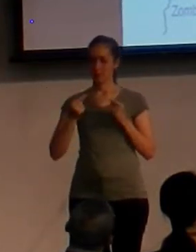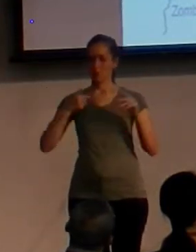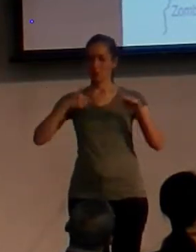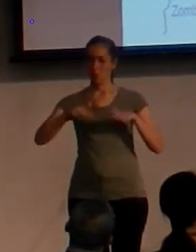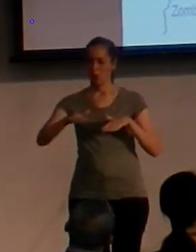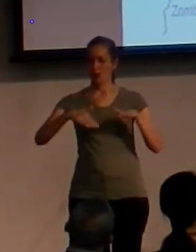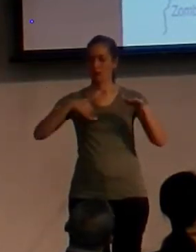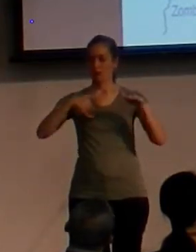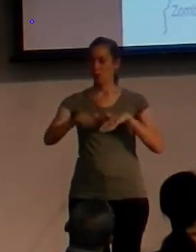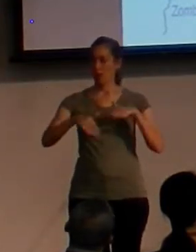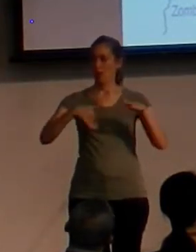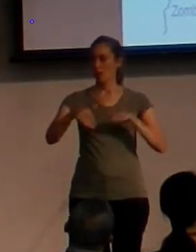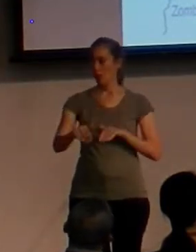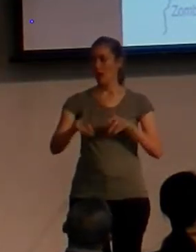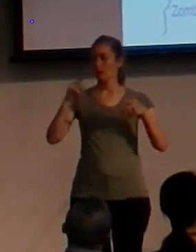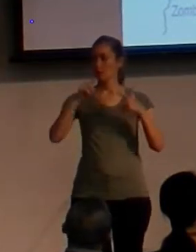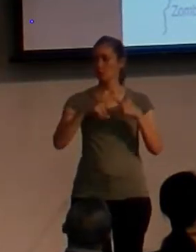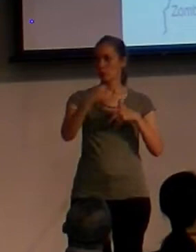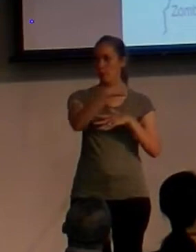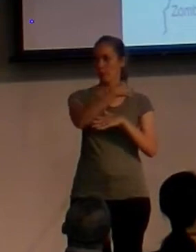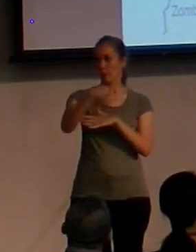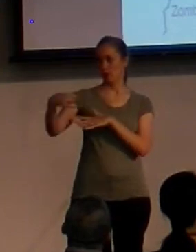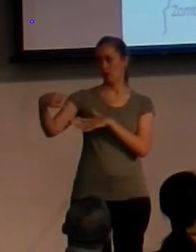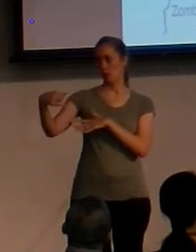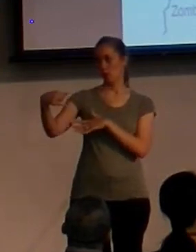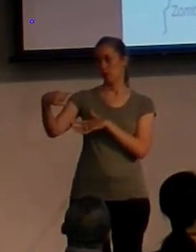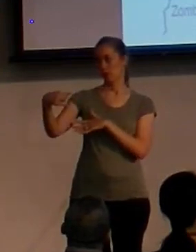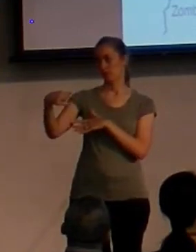the border. Let's see